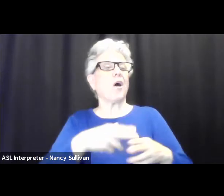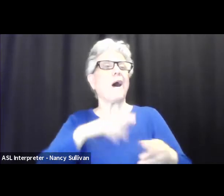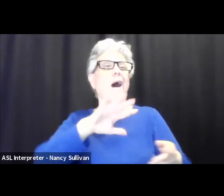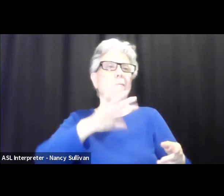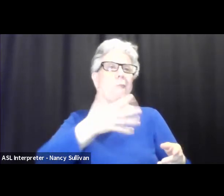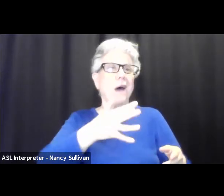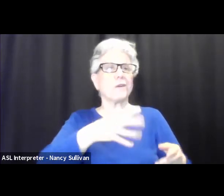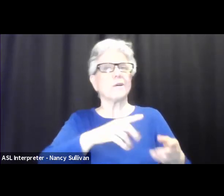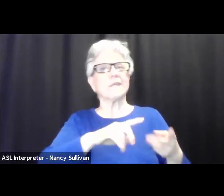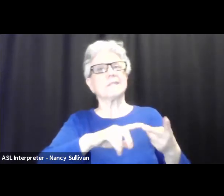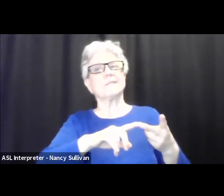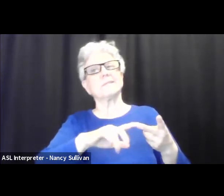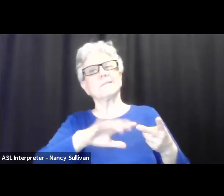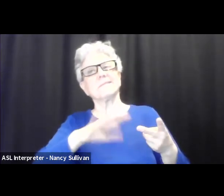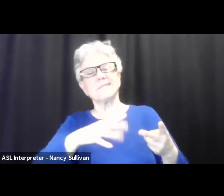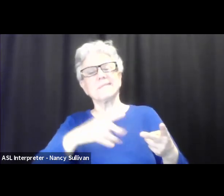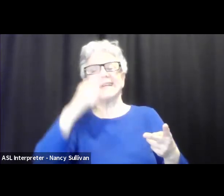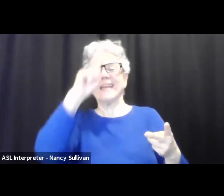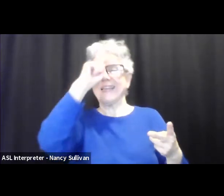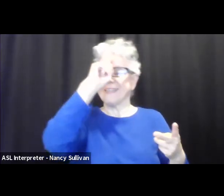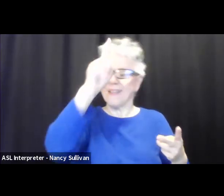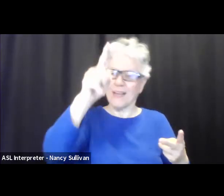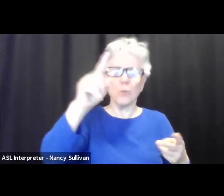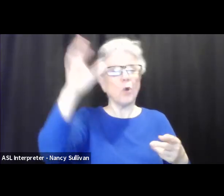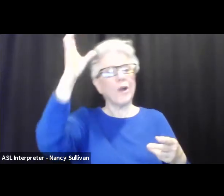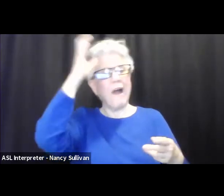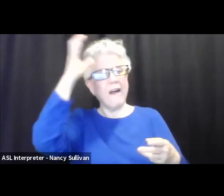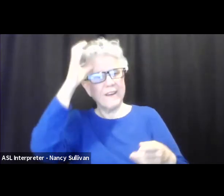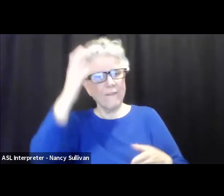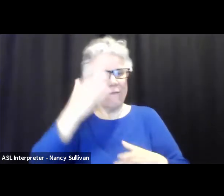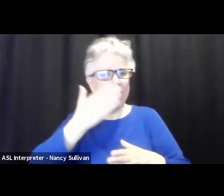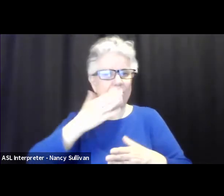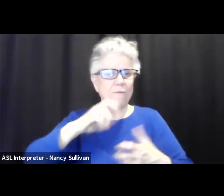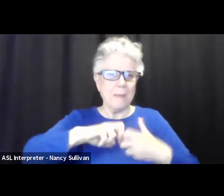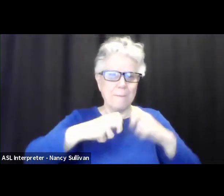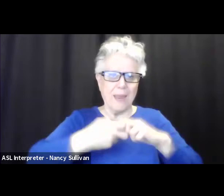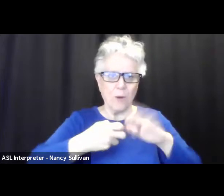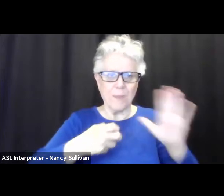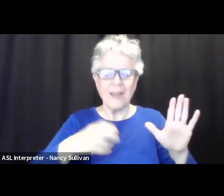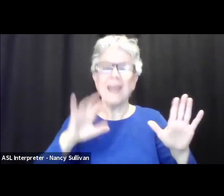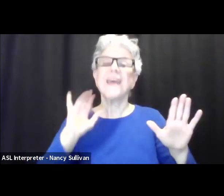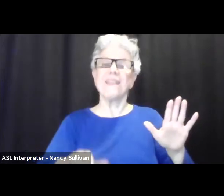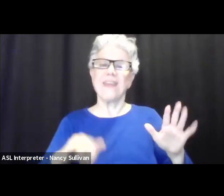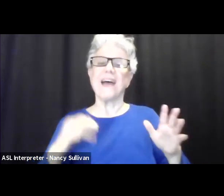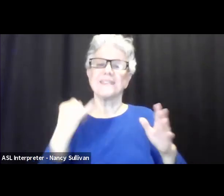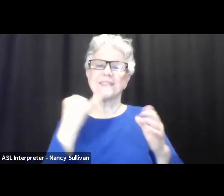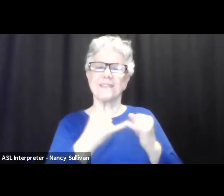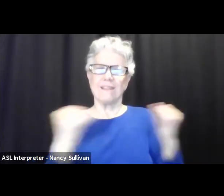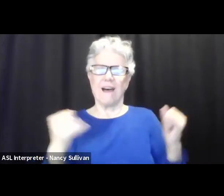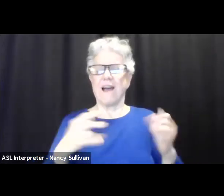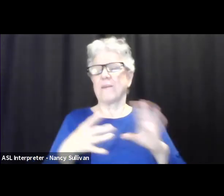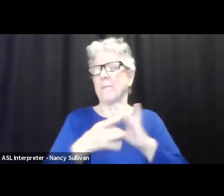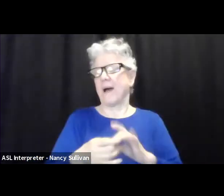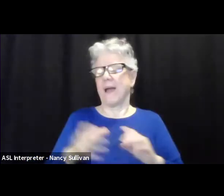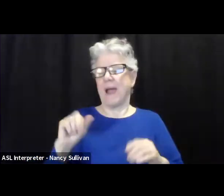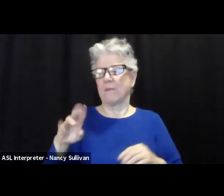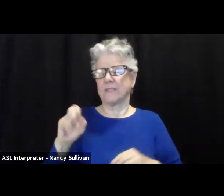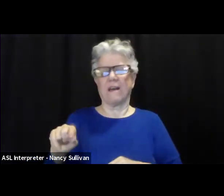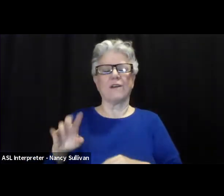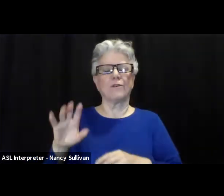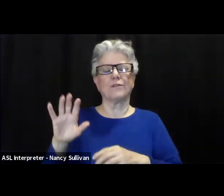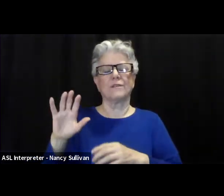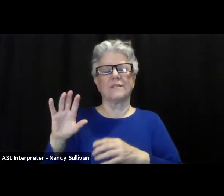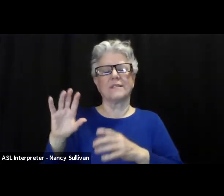to severe intellectual disability or a cognitive impairment. This is the line taken by Aristotle scholars like Trevor